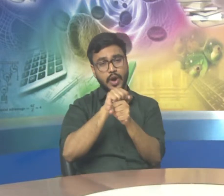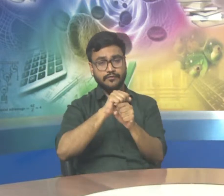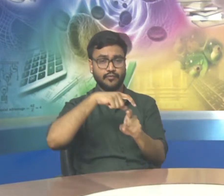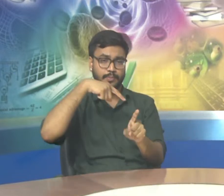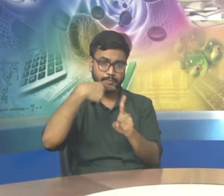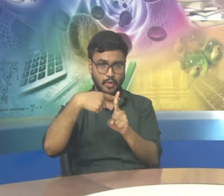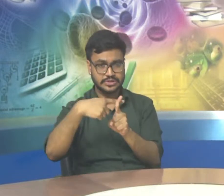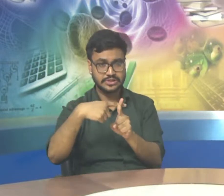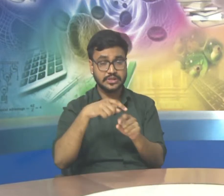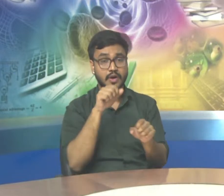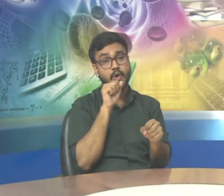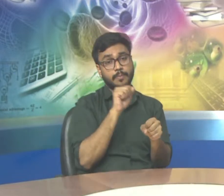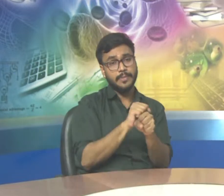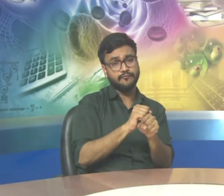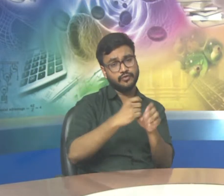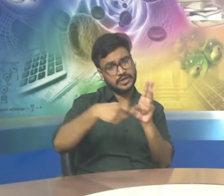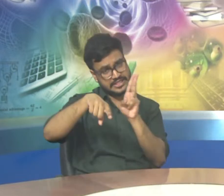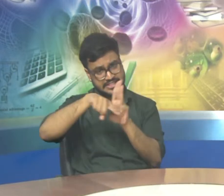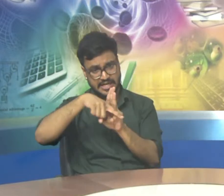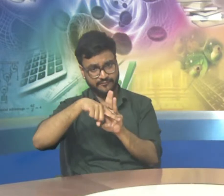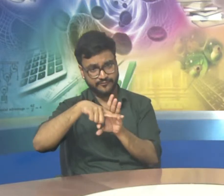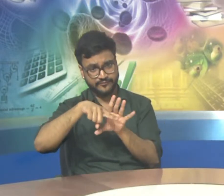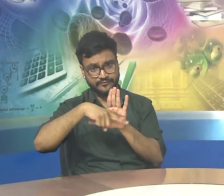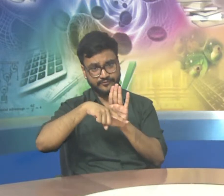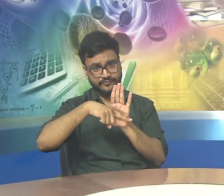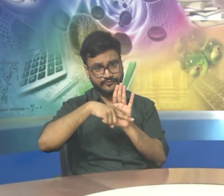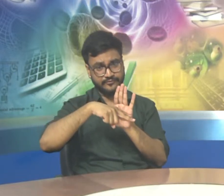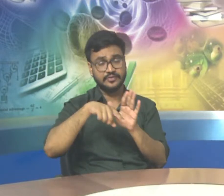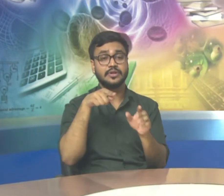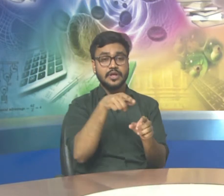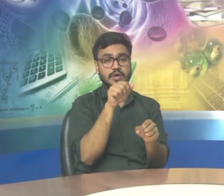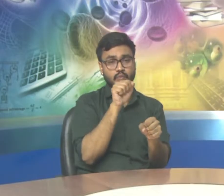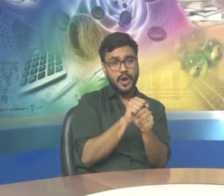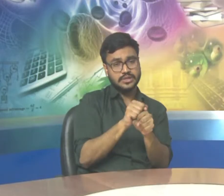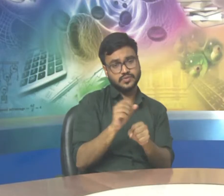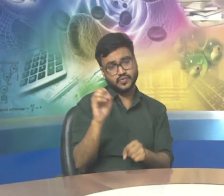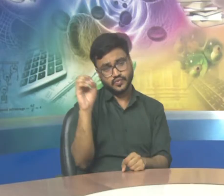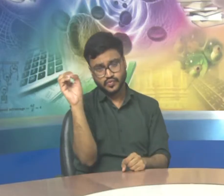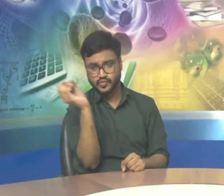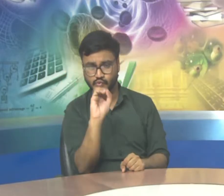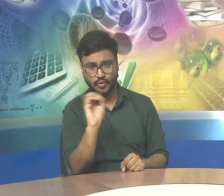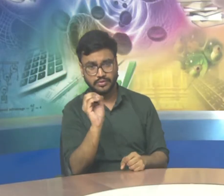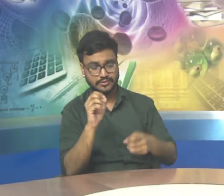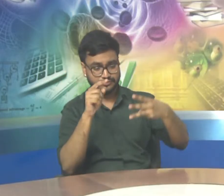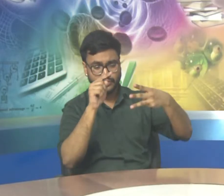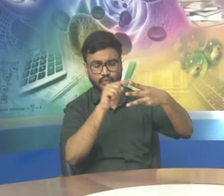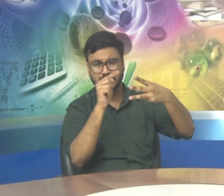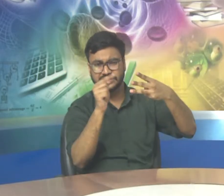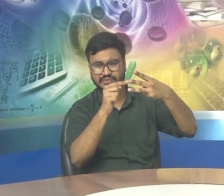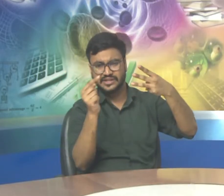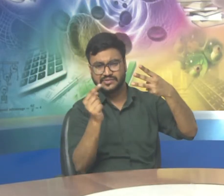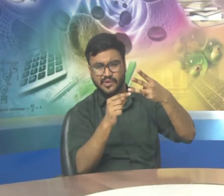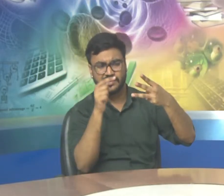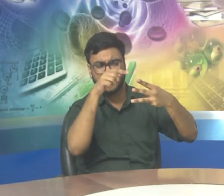There are three types of work: positive, negative, and zero work.